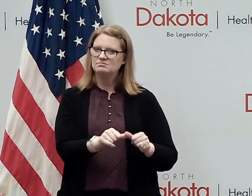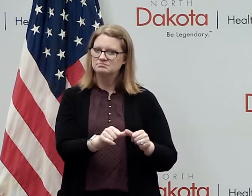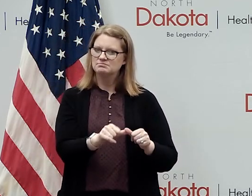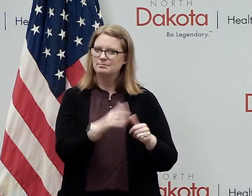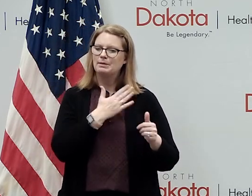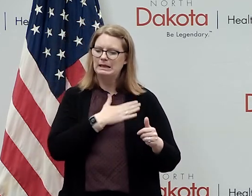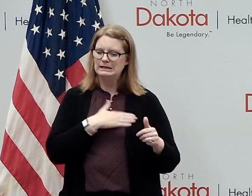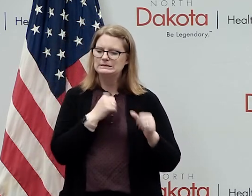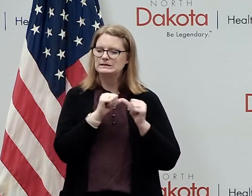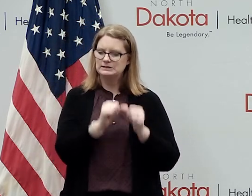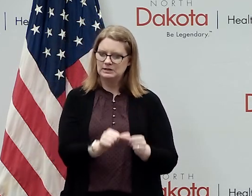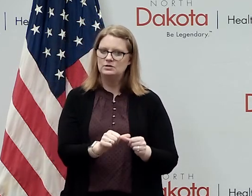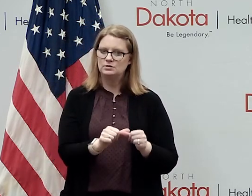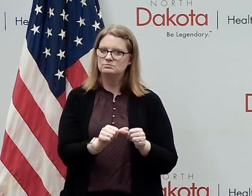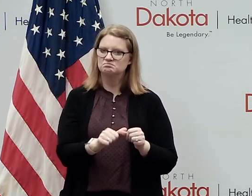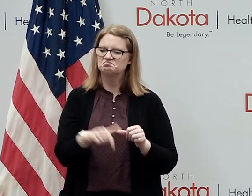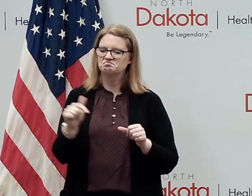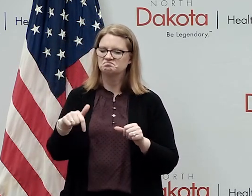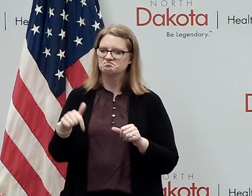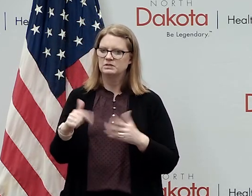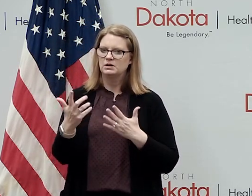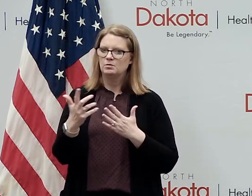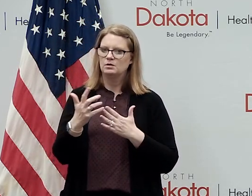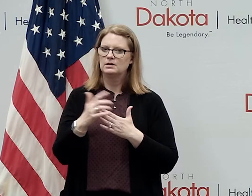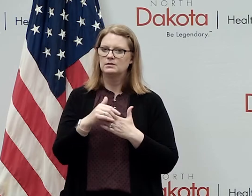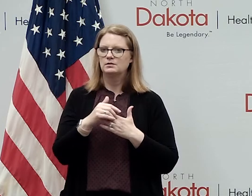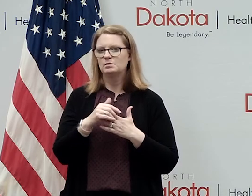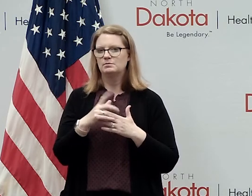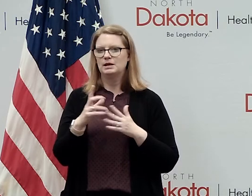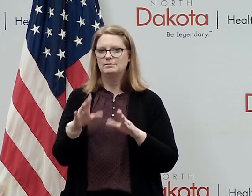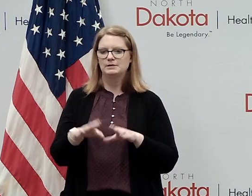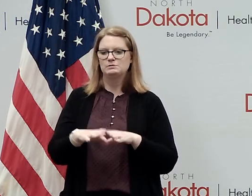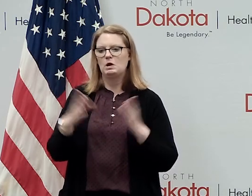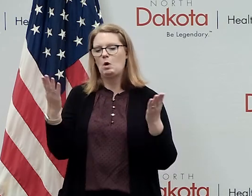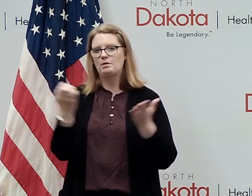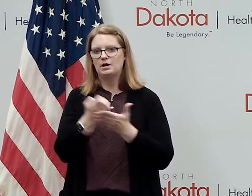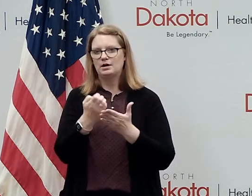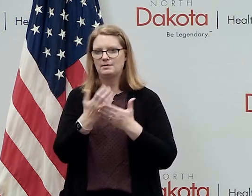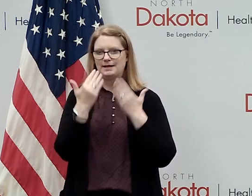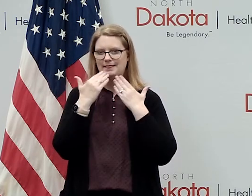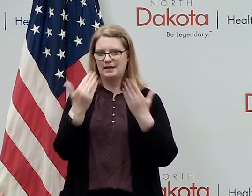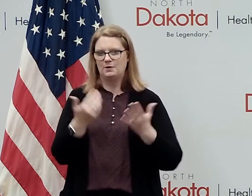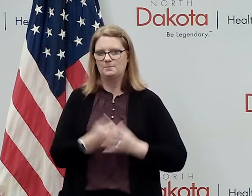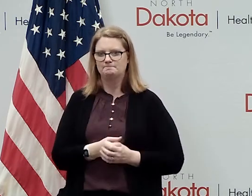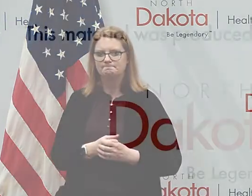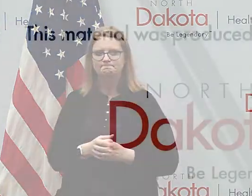leading the country as we reopen our economy. Thank you.